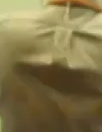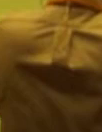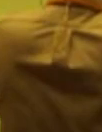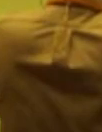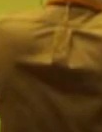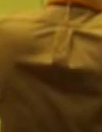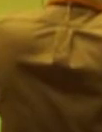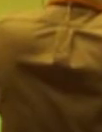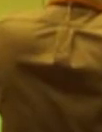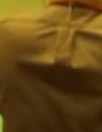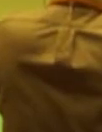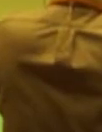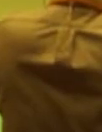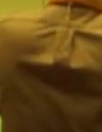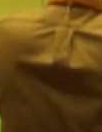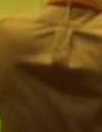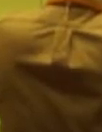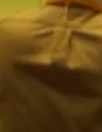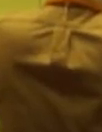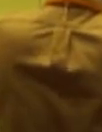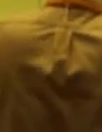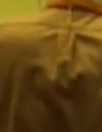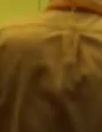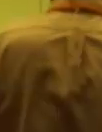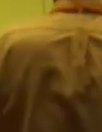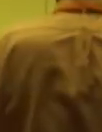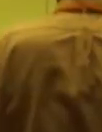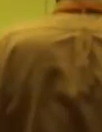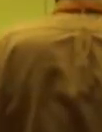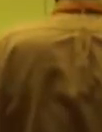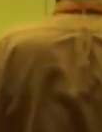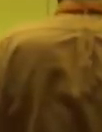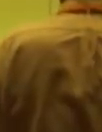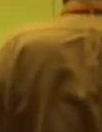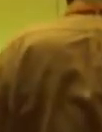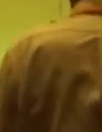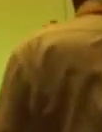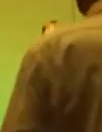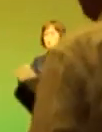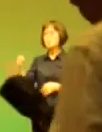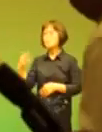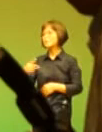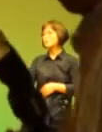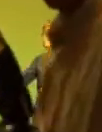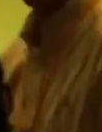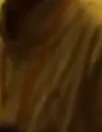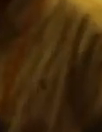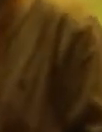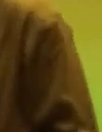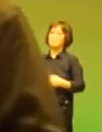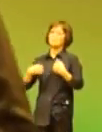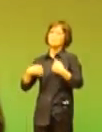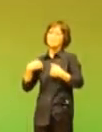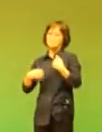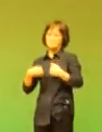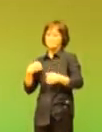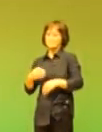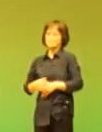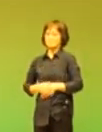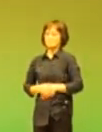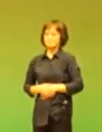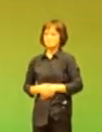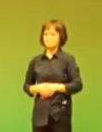It's really a great pleasure for me to be back in Nagasaki and particularly to renew old